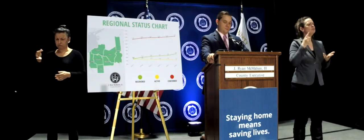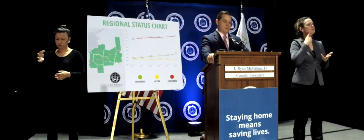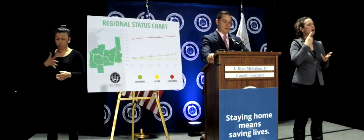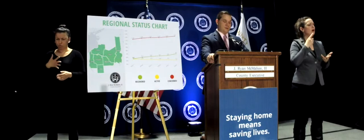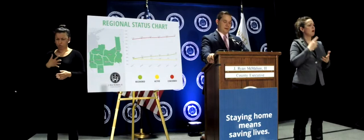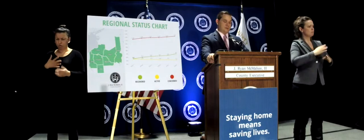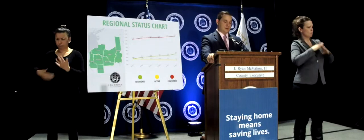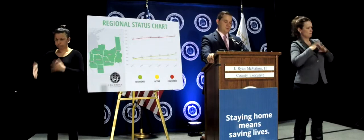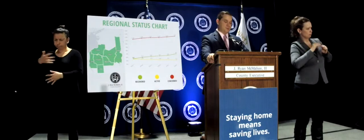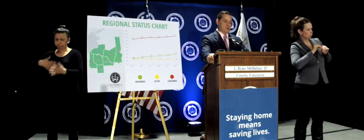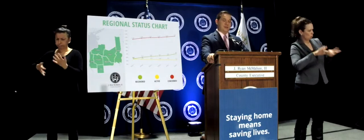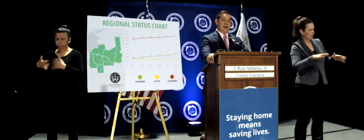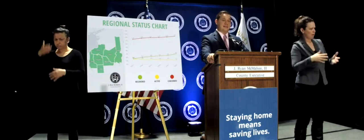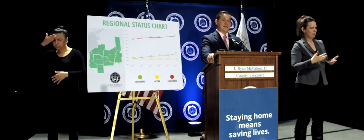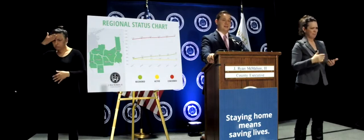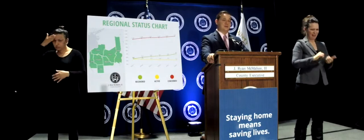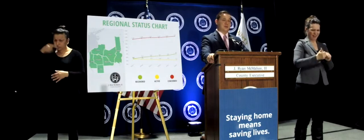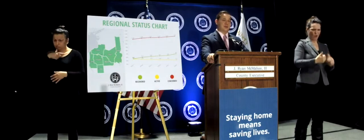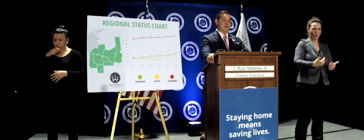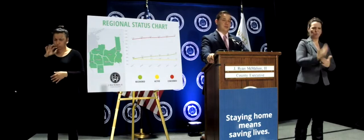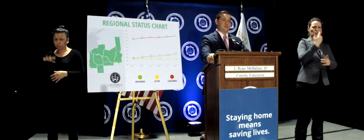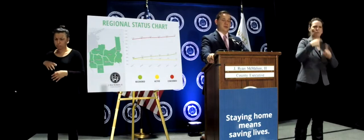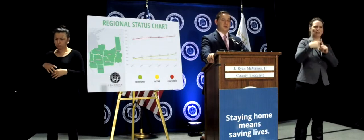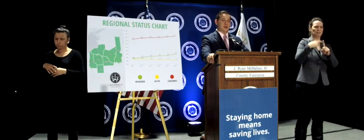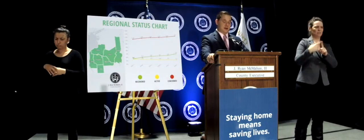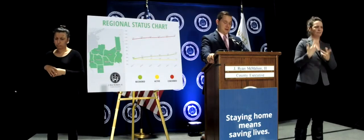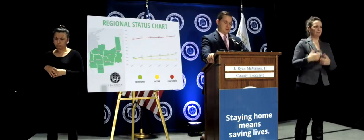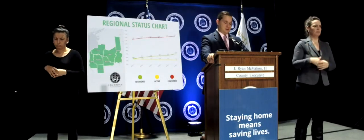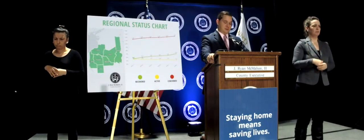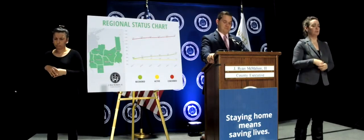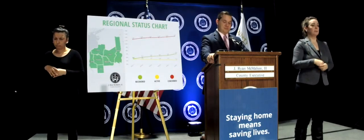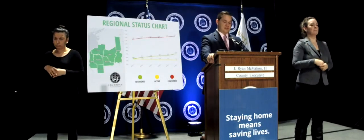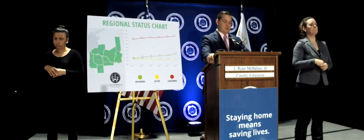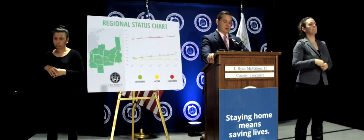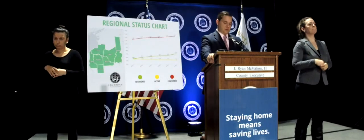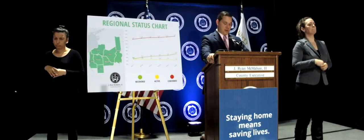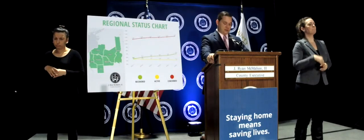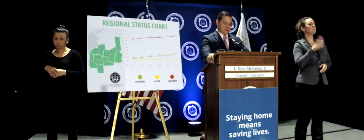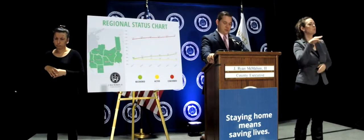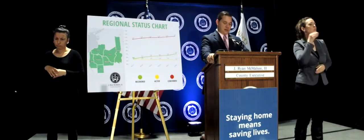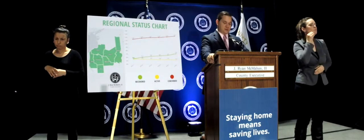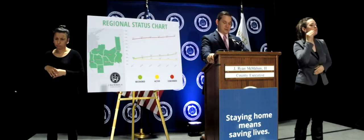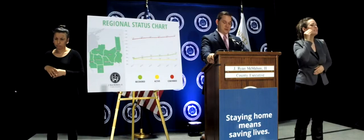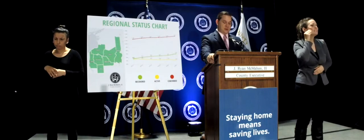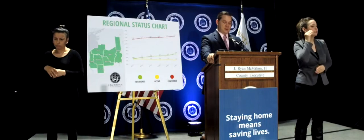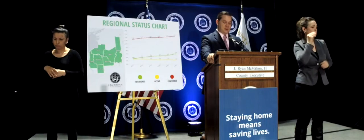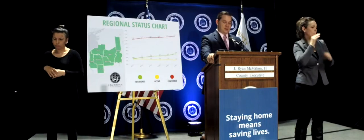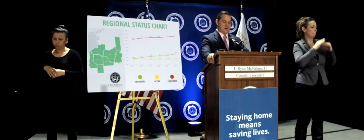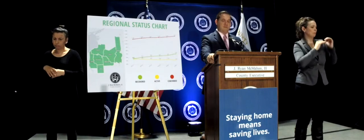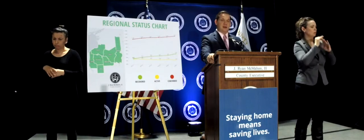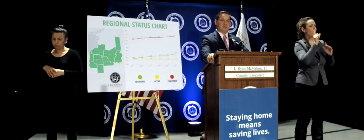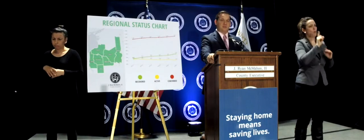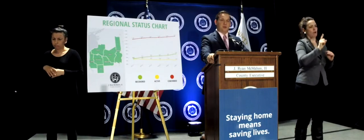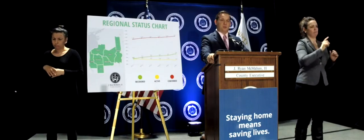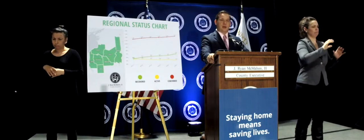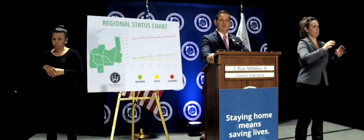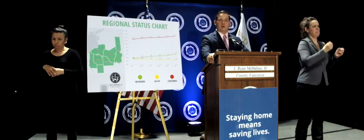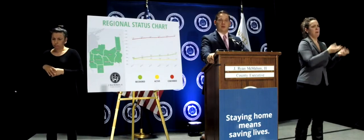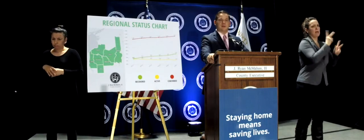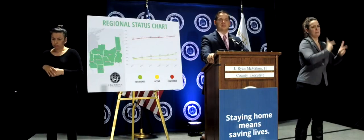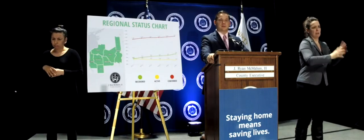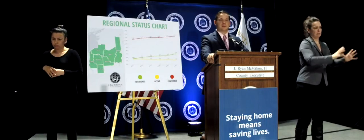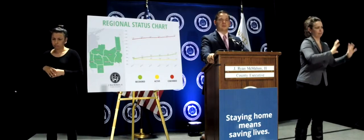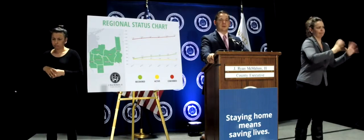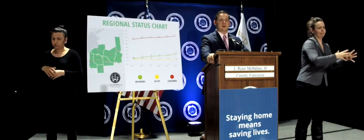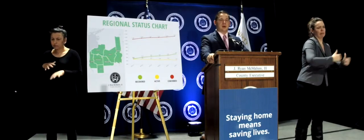Yeah, that's between contacts and affiliations. That's what the last few days have made up almost half